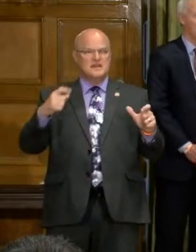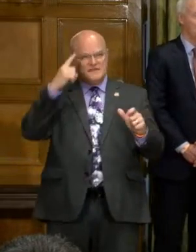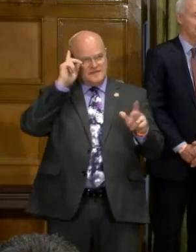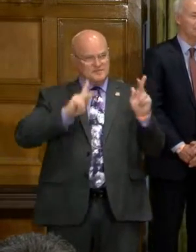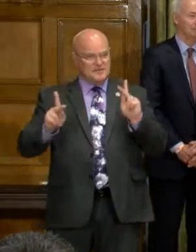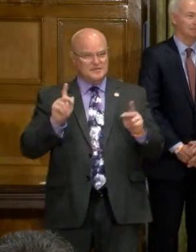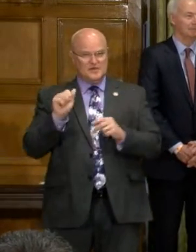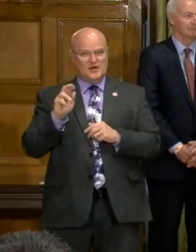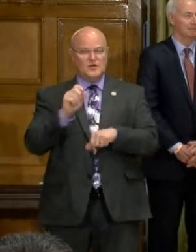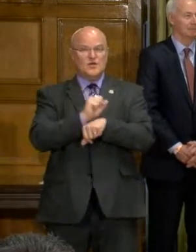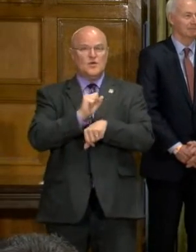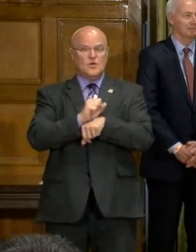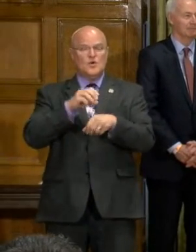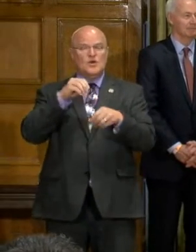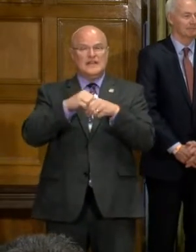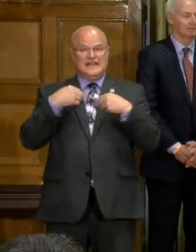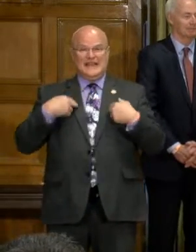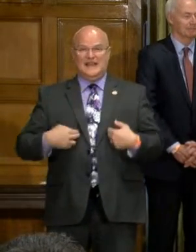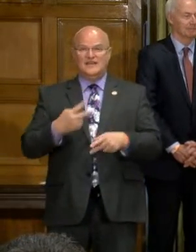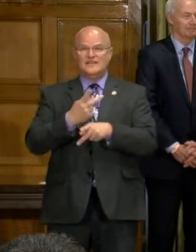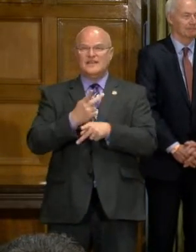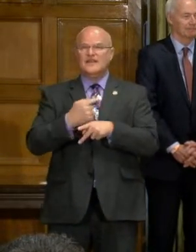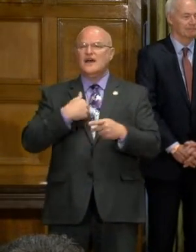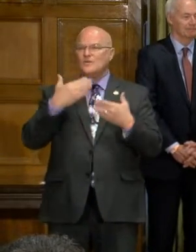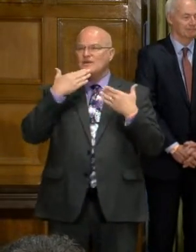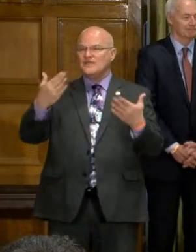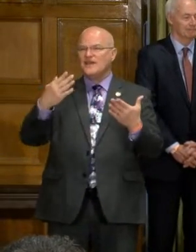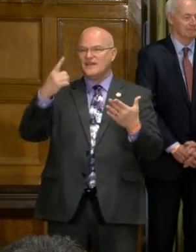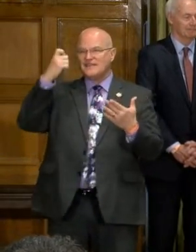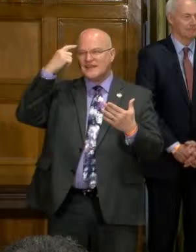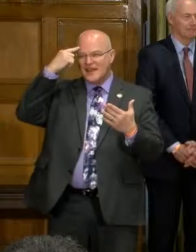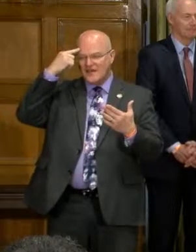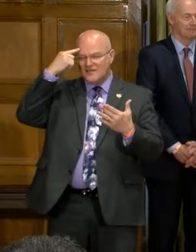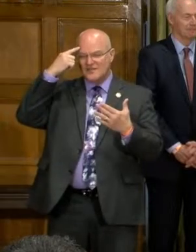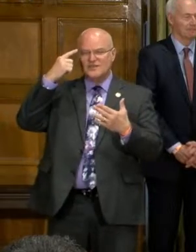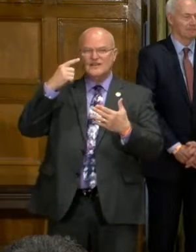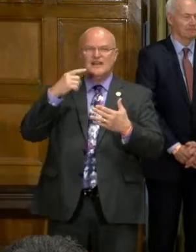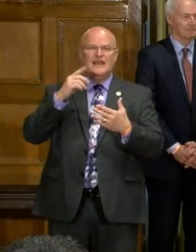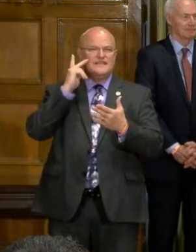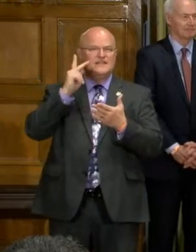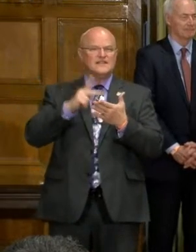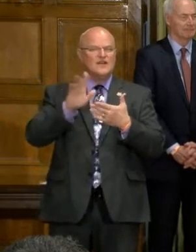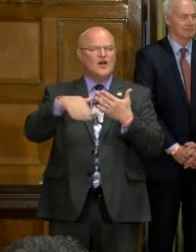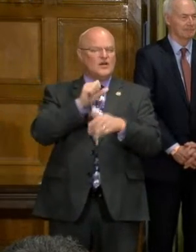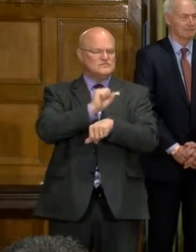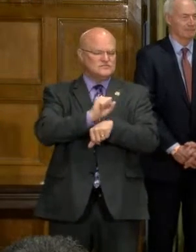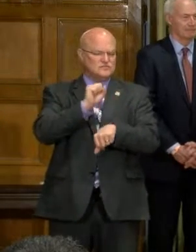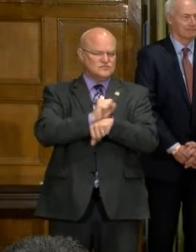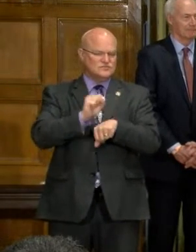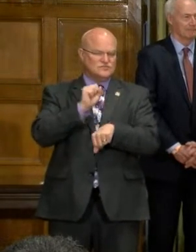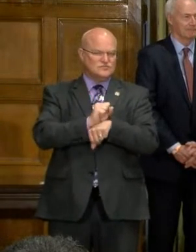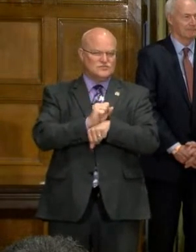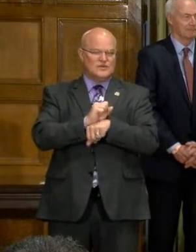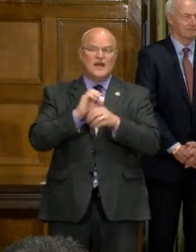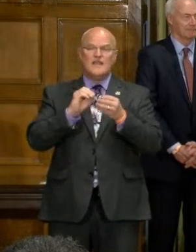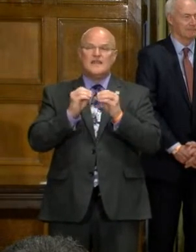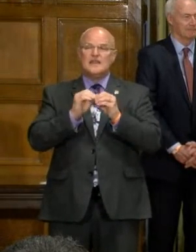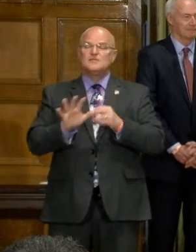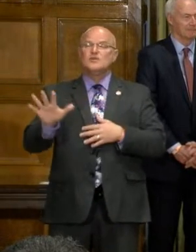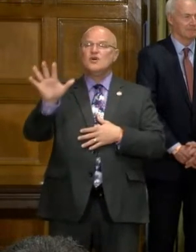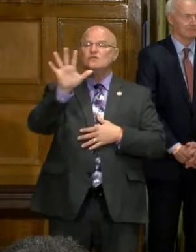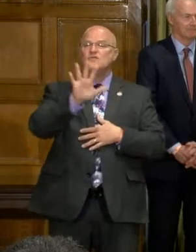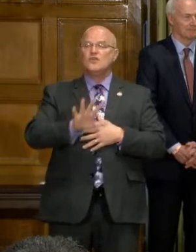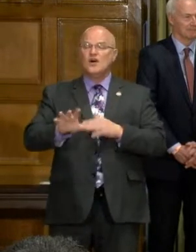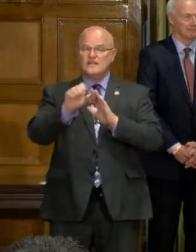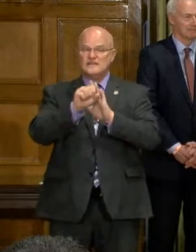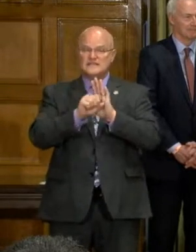of Arkansas who work in healthcare, and I just wanted to thank the Governor and the Secretary for all their hard work on this. You know, the numbers overall in the state of Arkansas